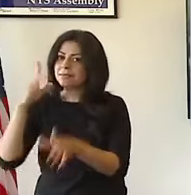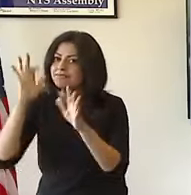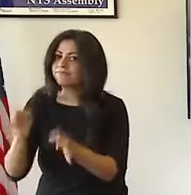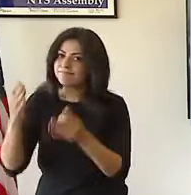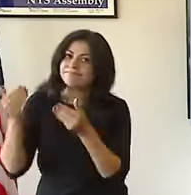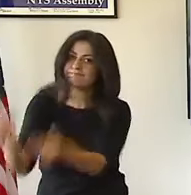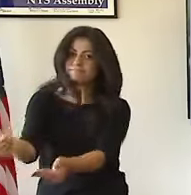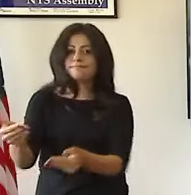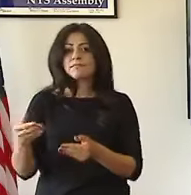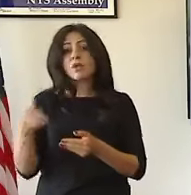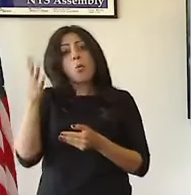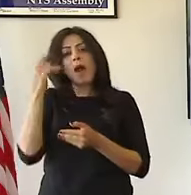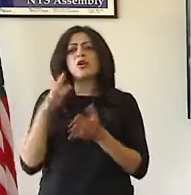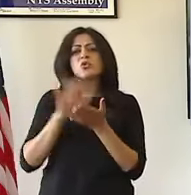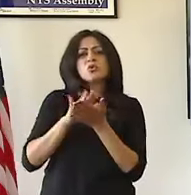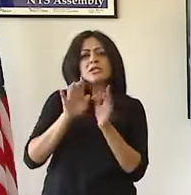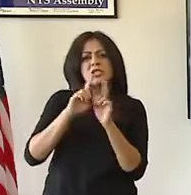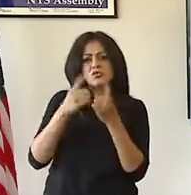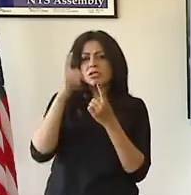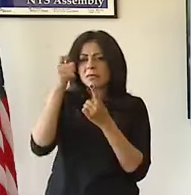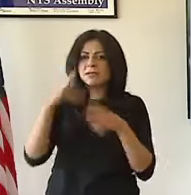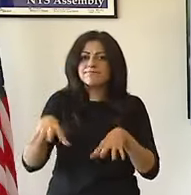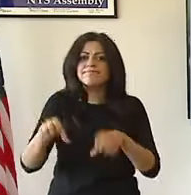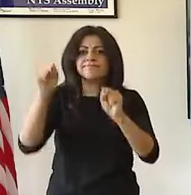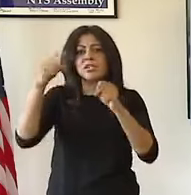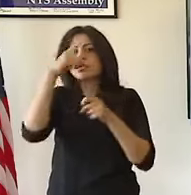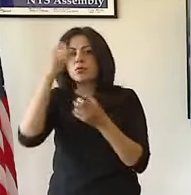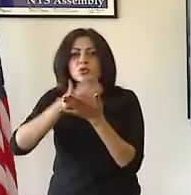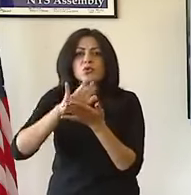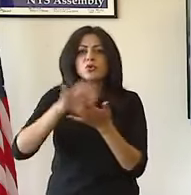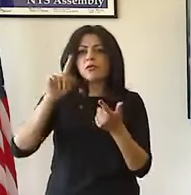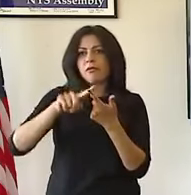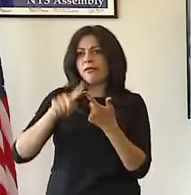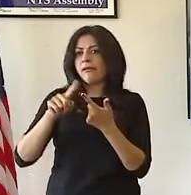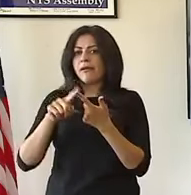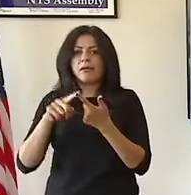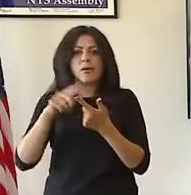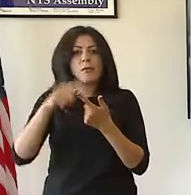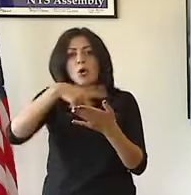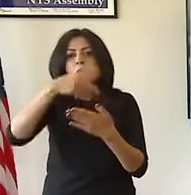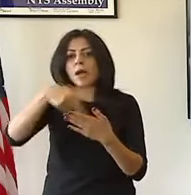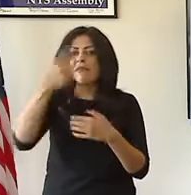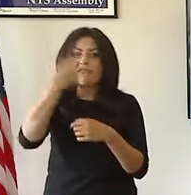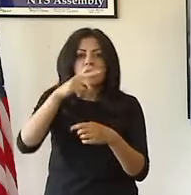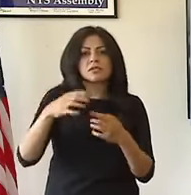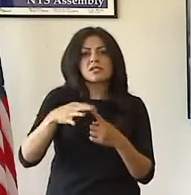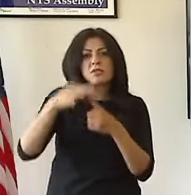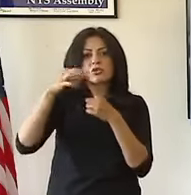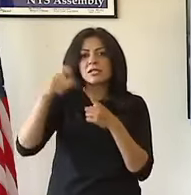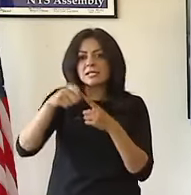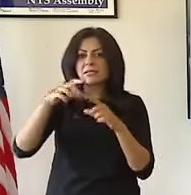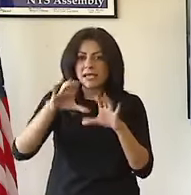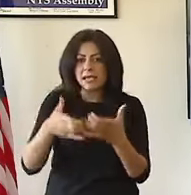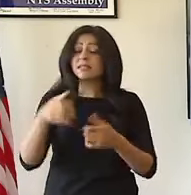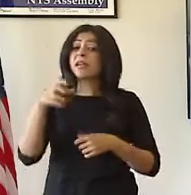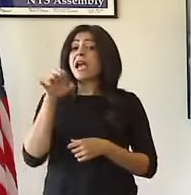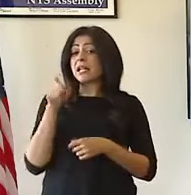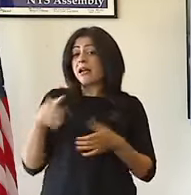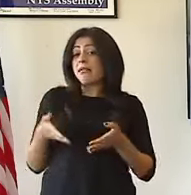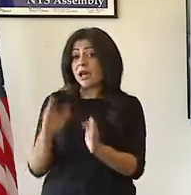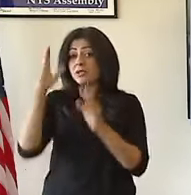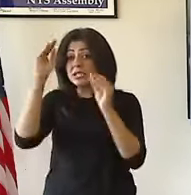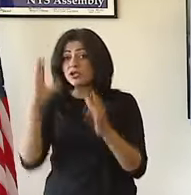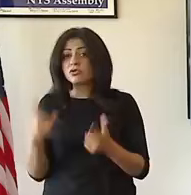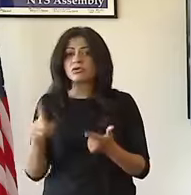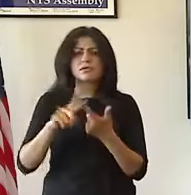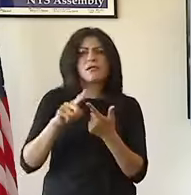back to providing special education summer school programming and allow teachers, students and their family with their therapists,